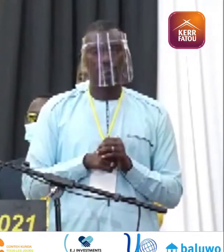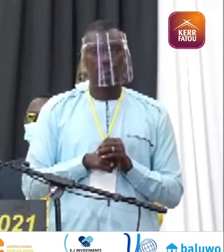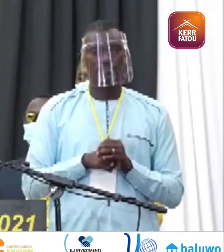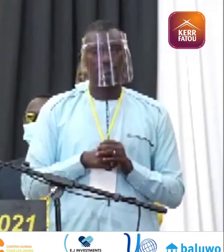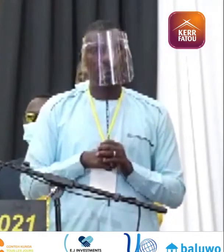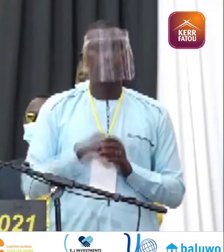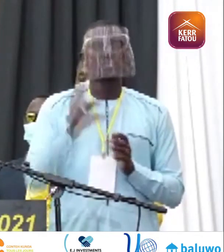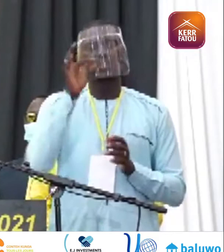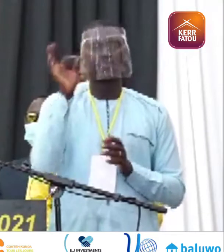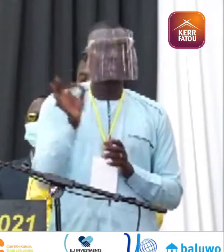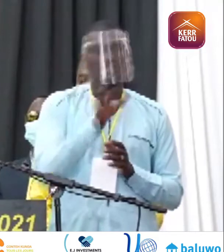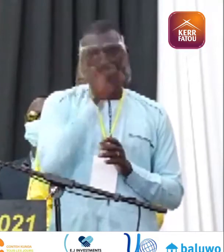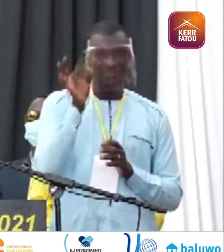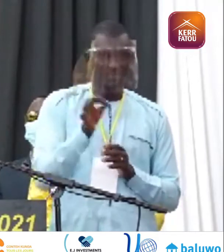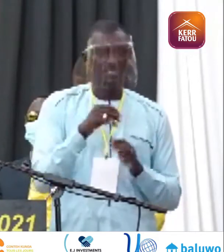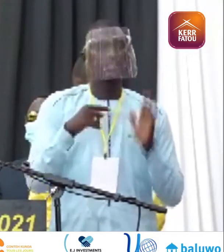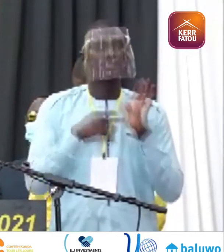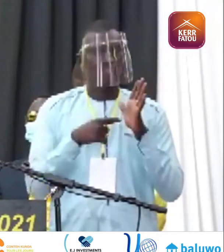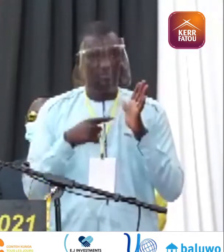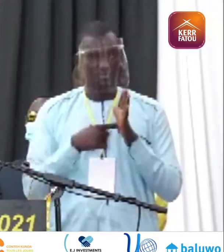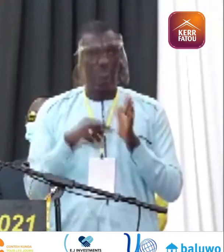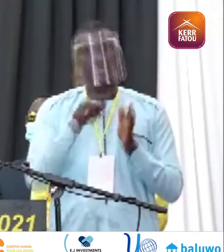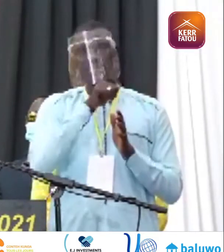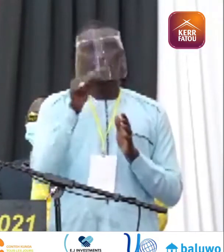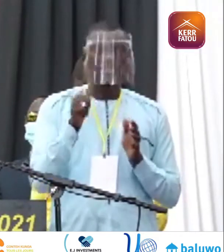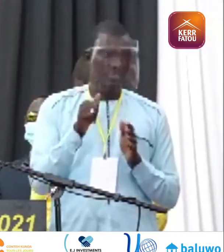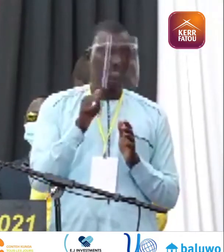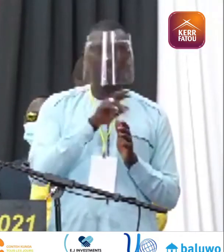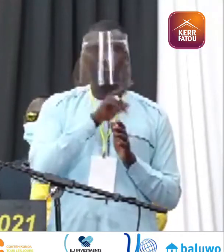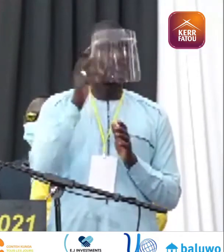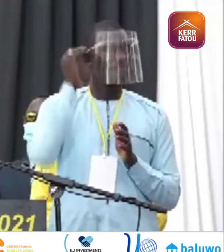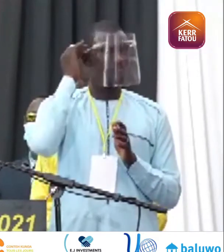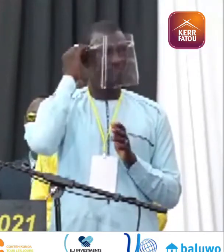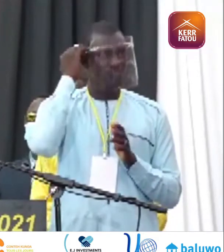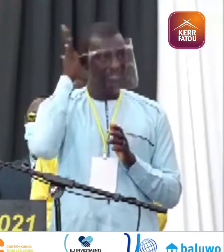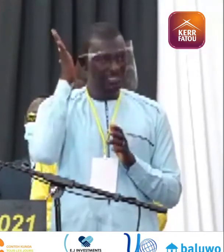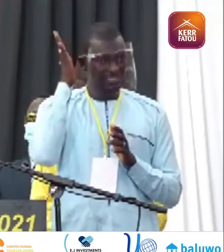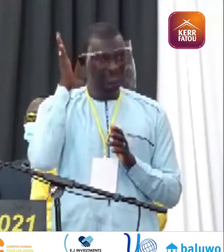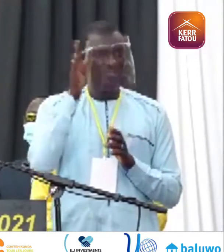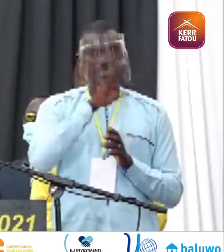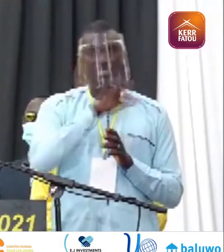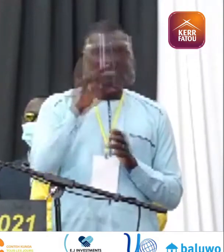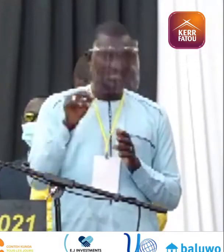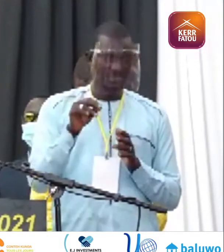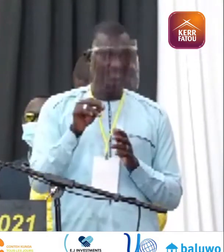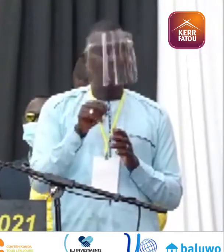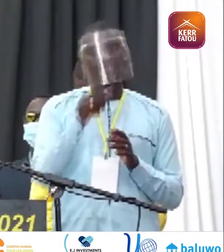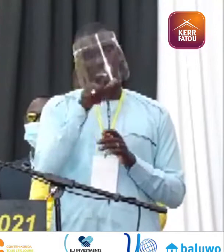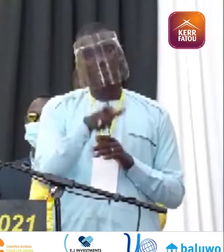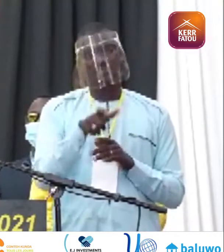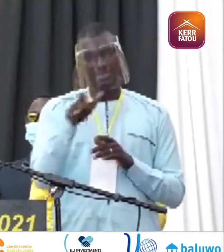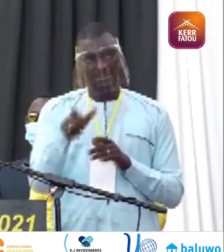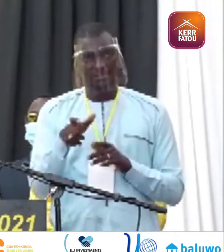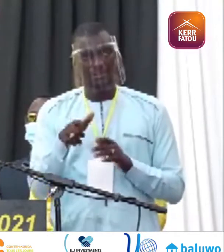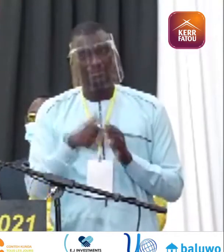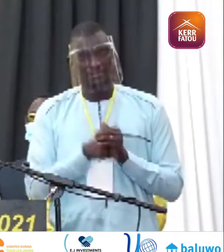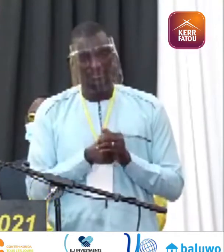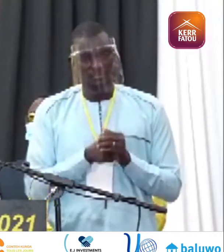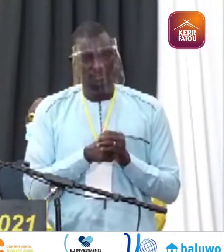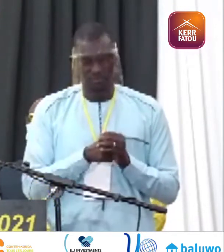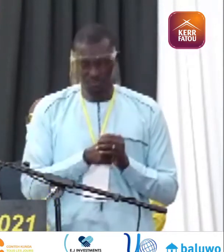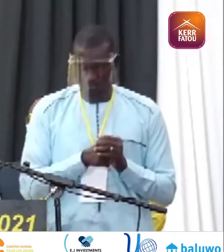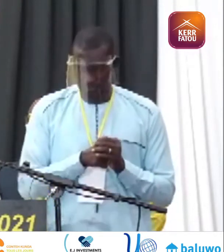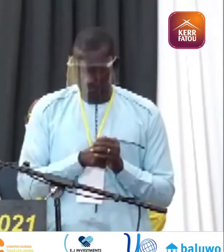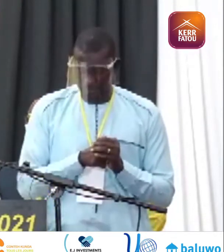A very important and unforgettable activity of the party